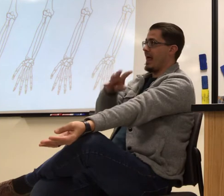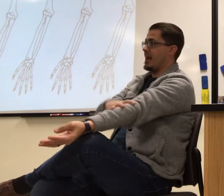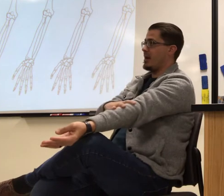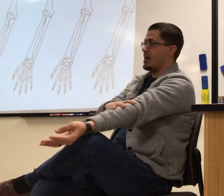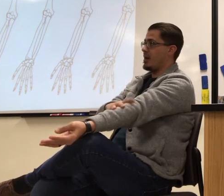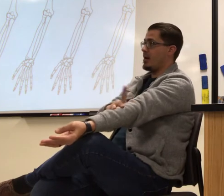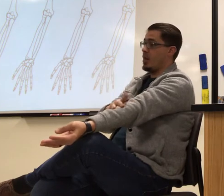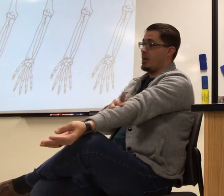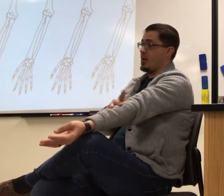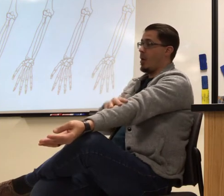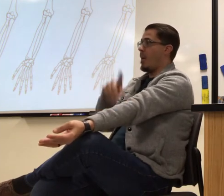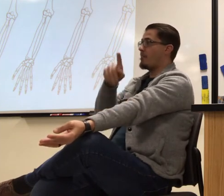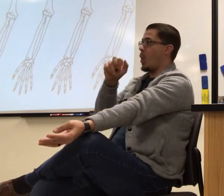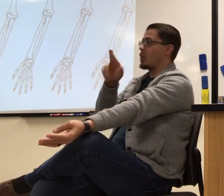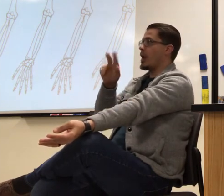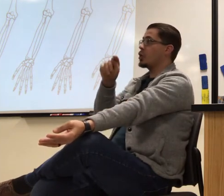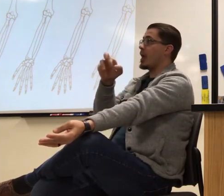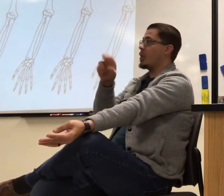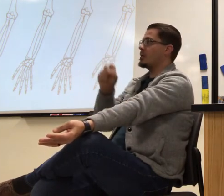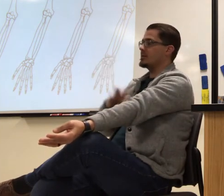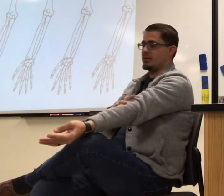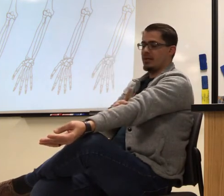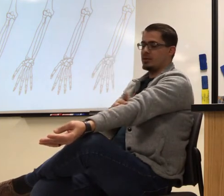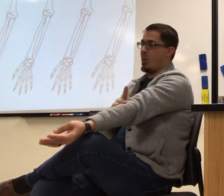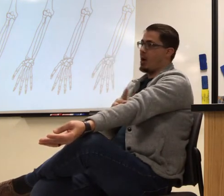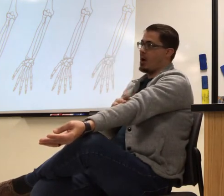Medial epicondyle. Yeah.